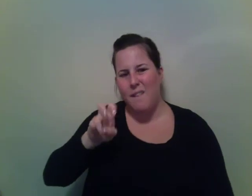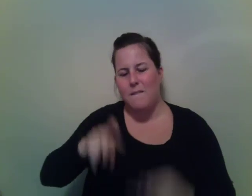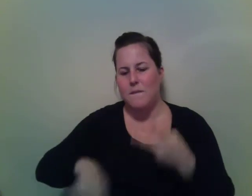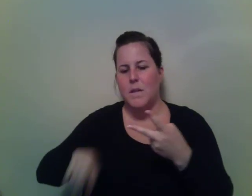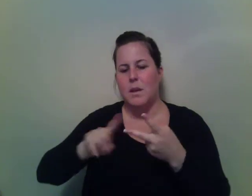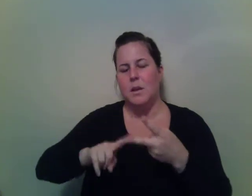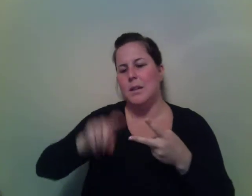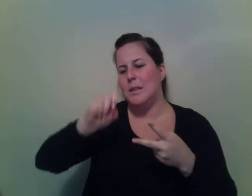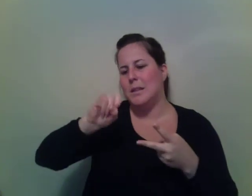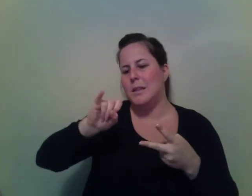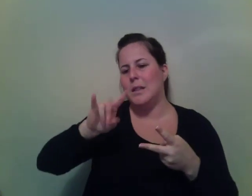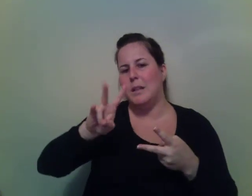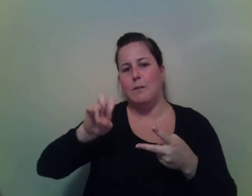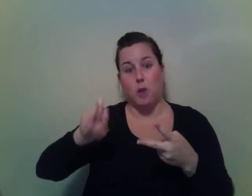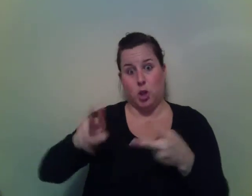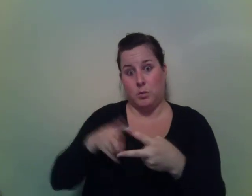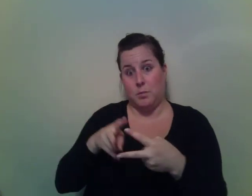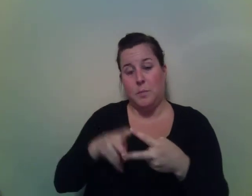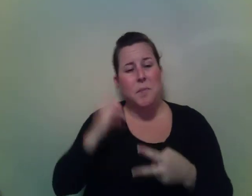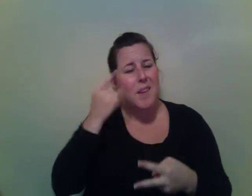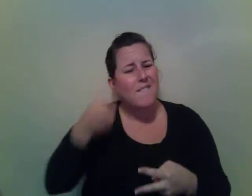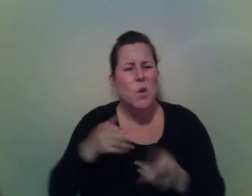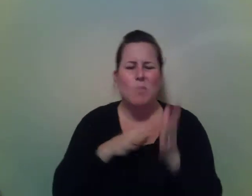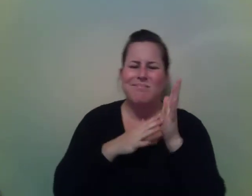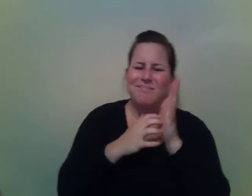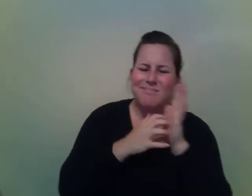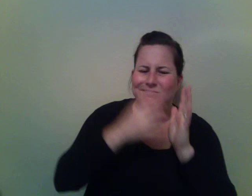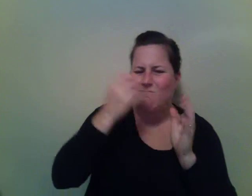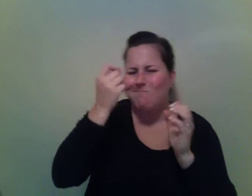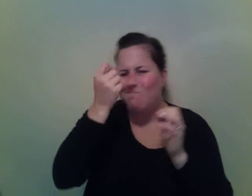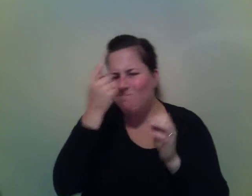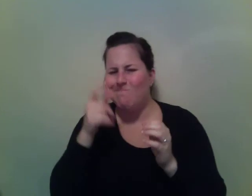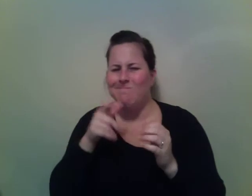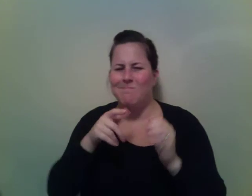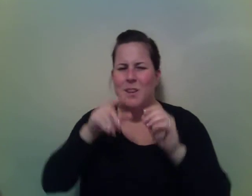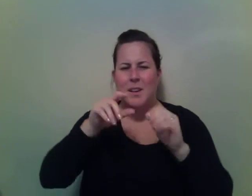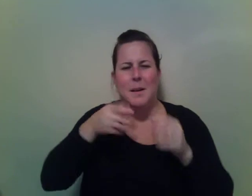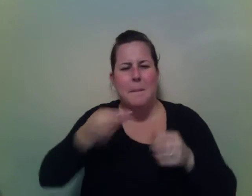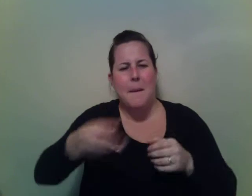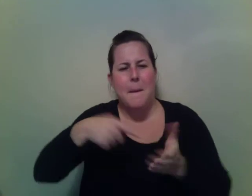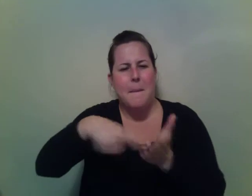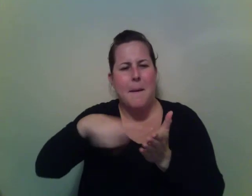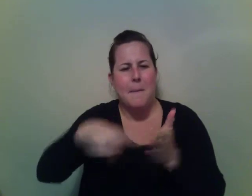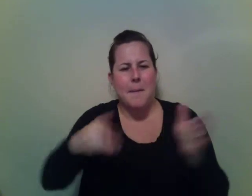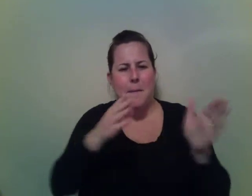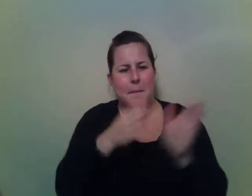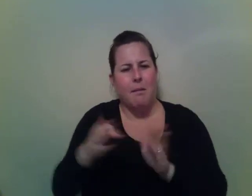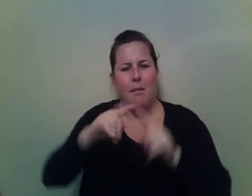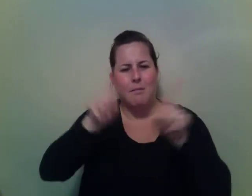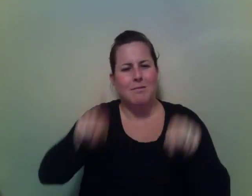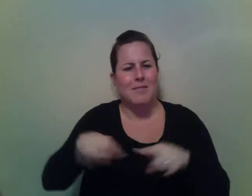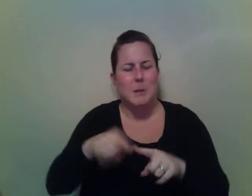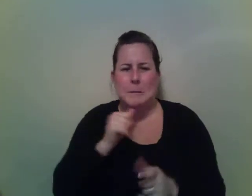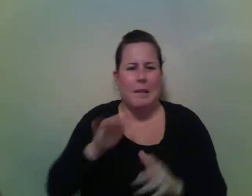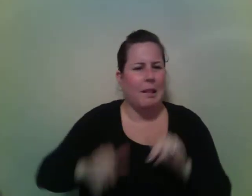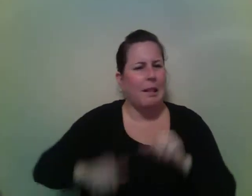to spend some time learning the compensation plan. Otherwise, you will not know where the most money is going to come